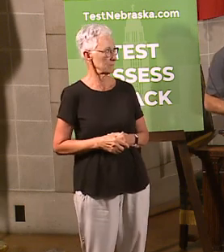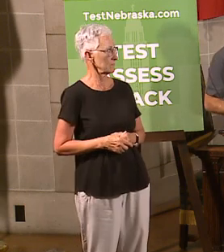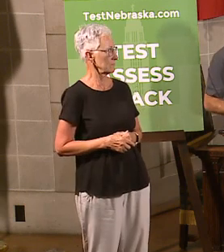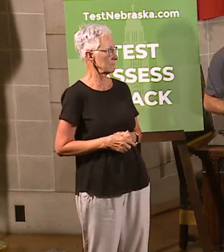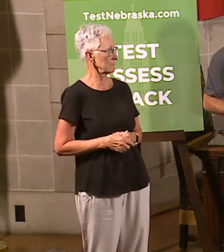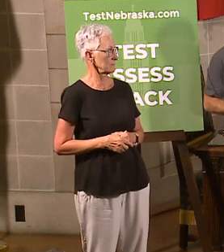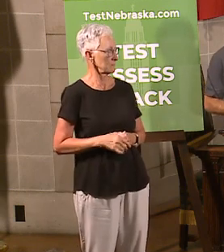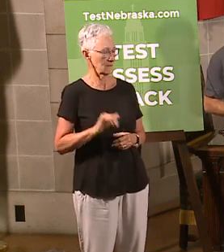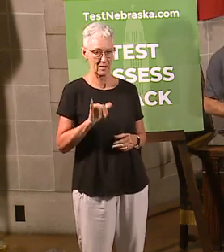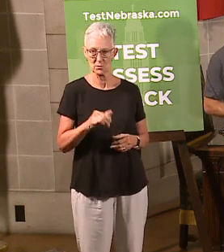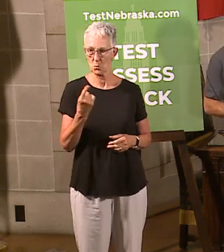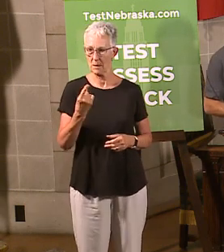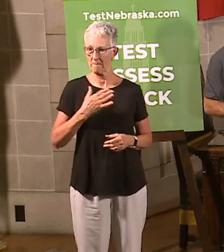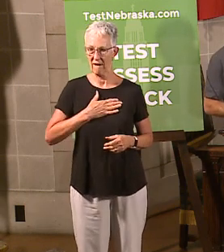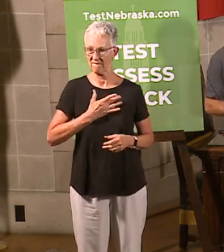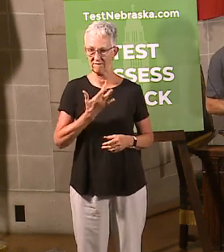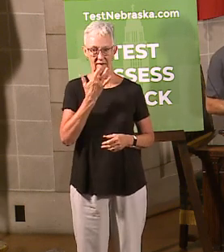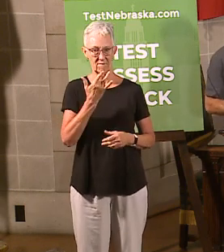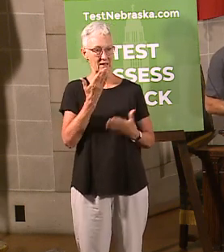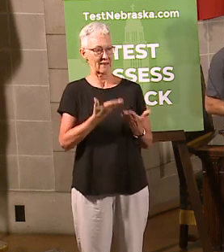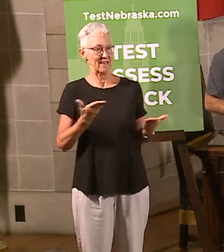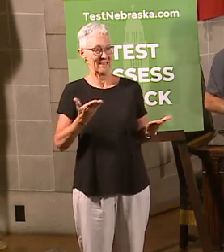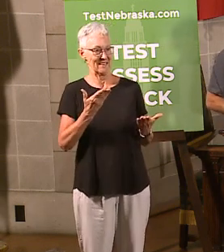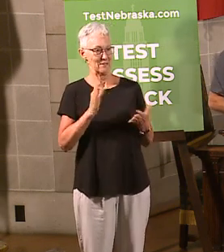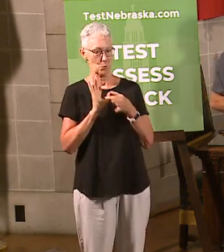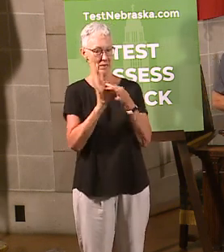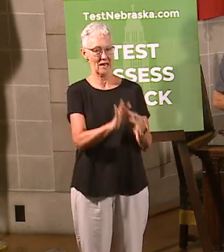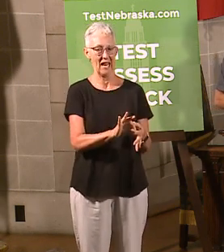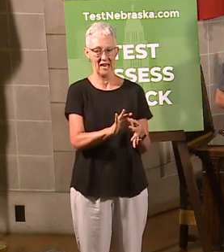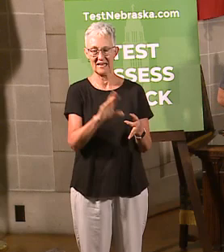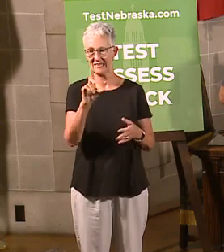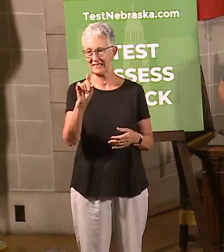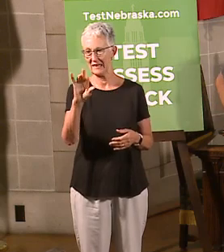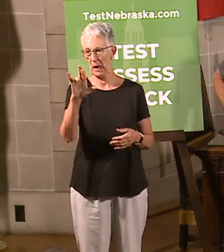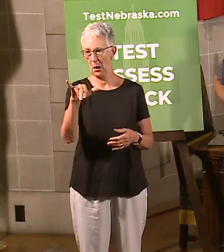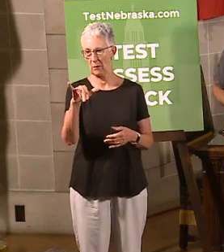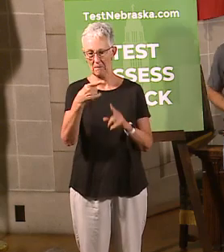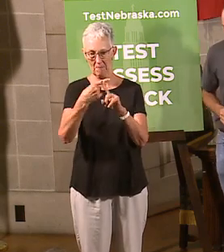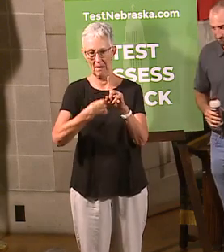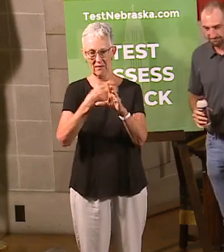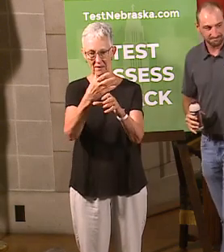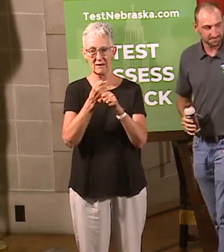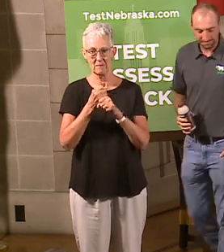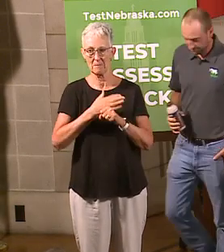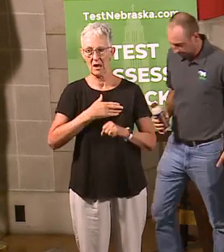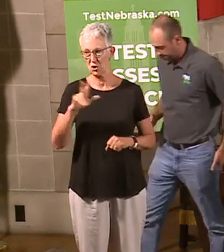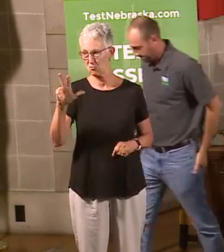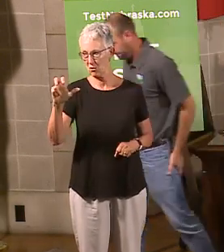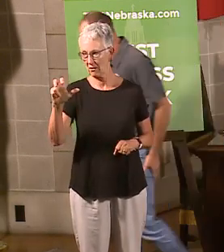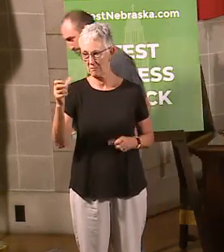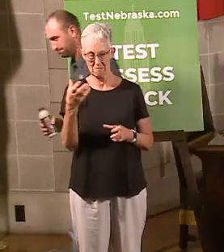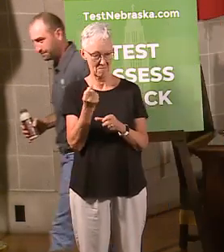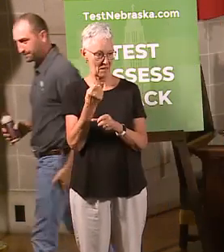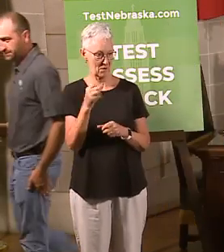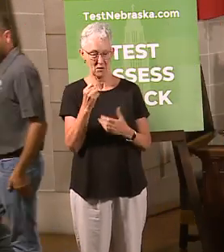And that is one of my favorite parts about Dairy Month, getting my chocolate milk. Thanks very much, Thank Mike, you. appreciate it. Thanks for you and all the dairy